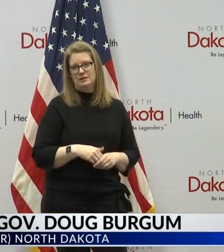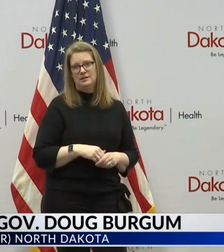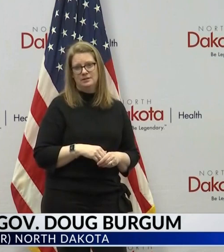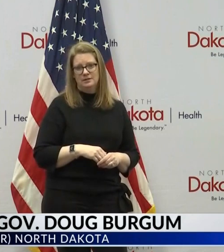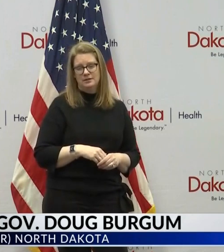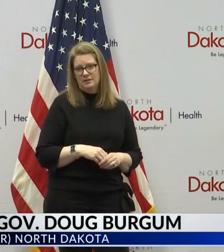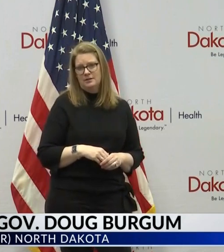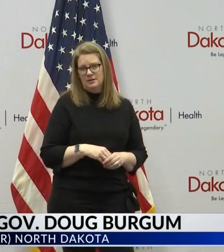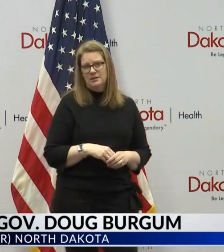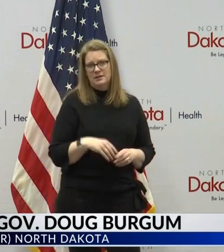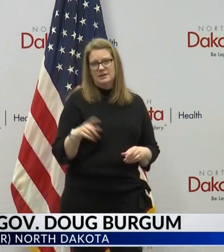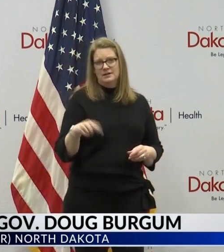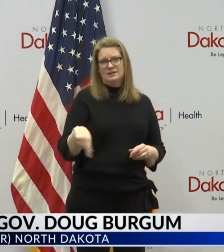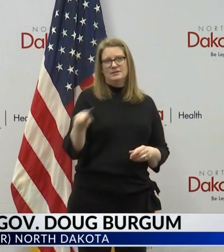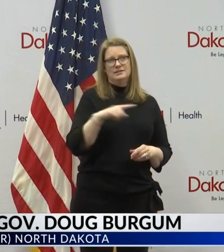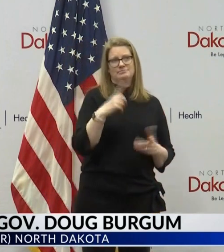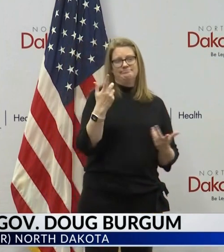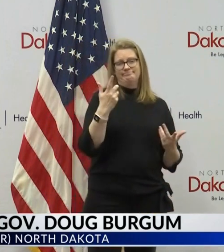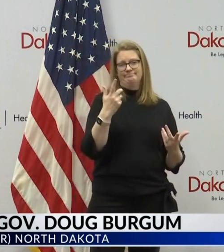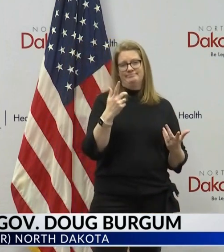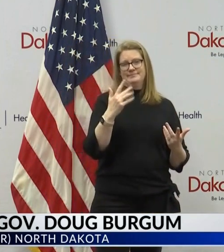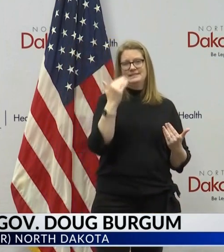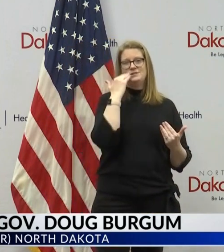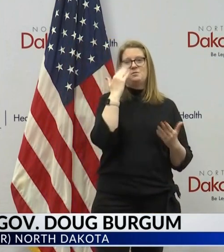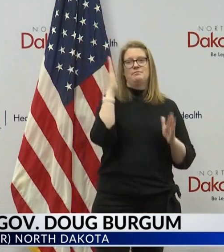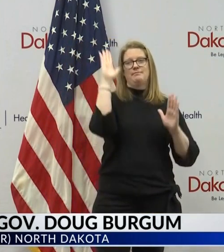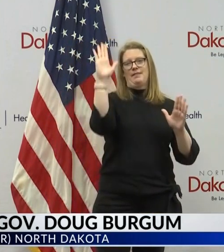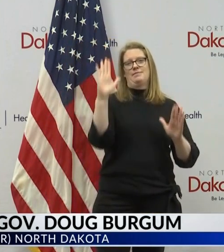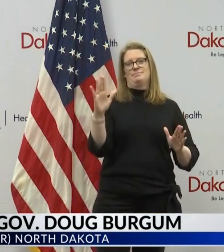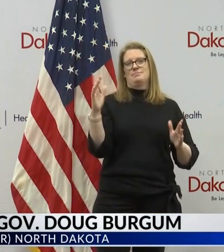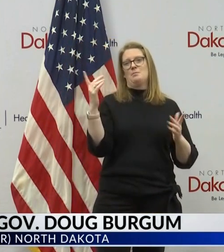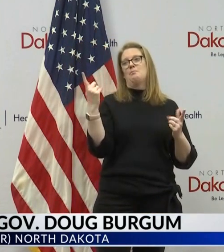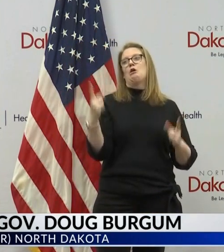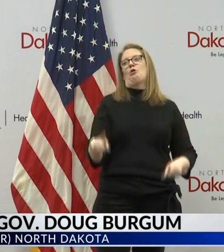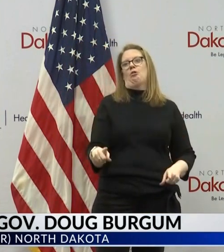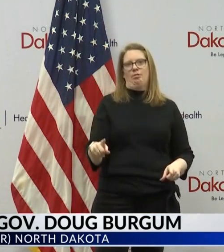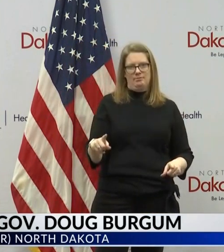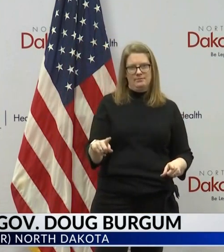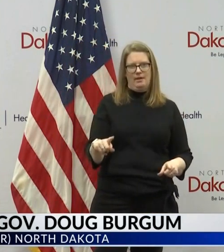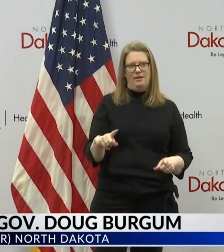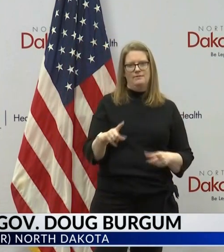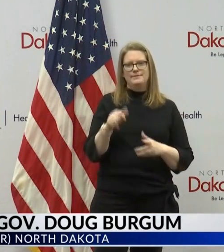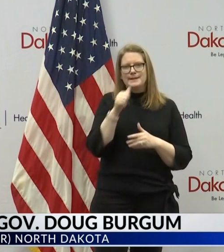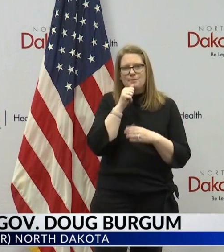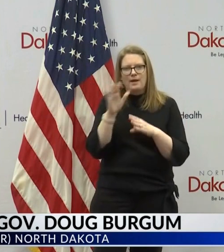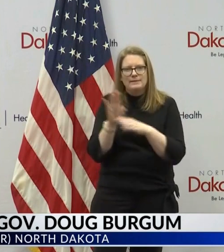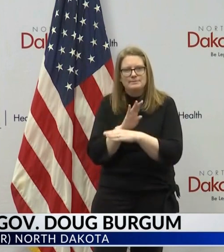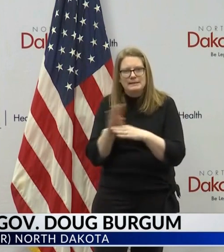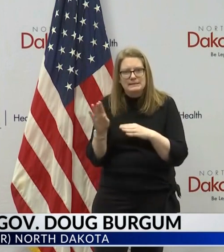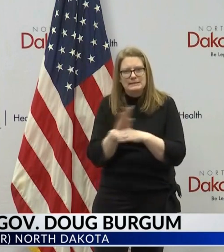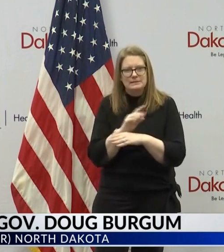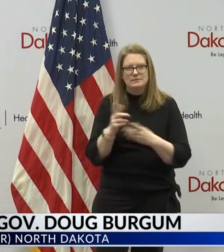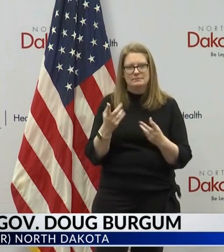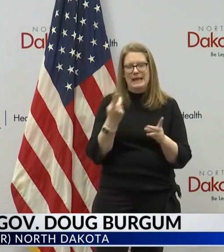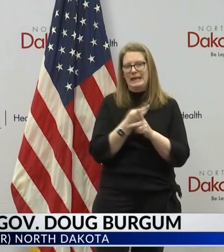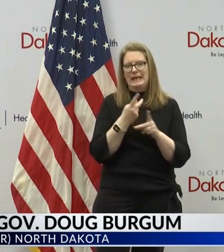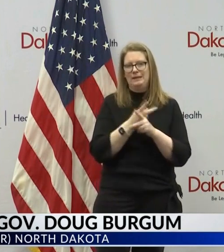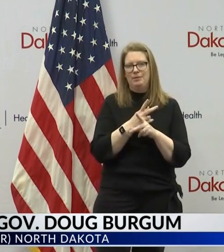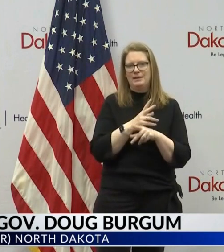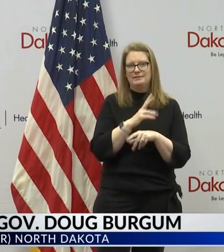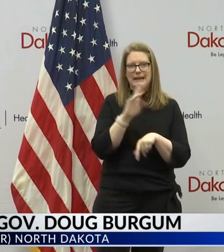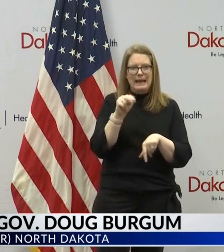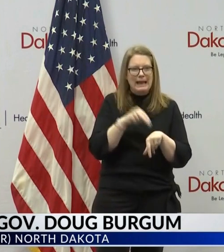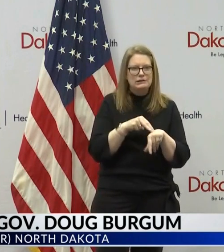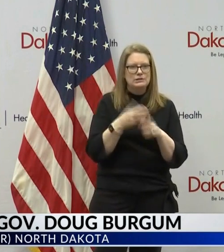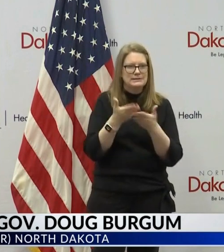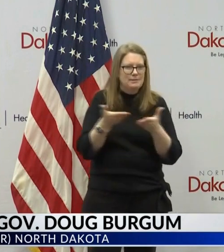of understand the miracle of the private sector and free market, which is keeping the nation supplied